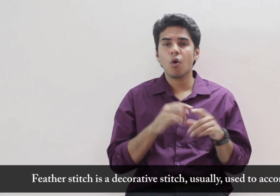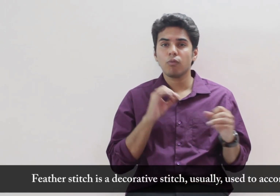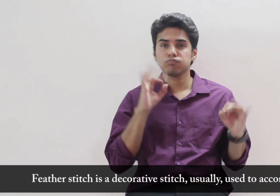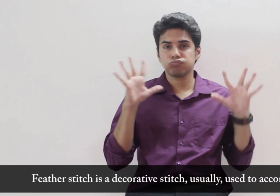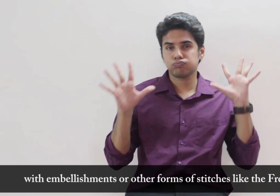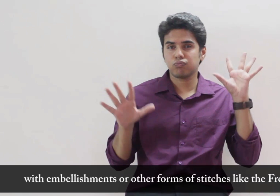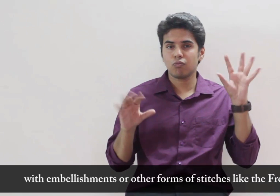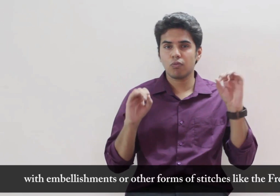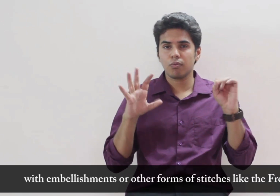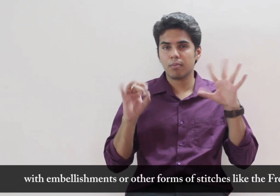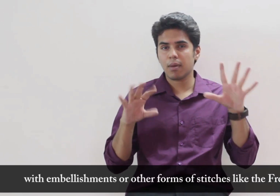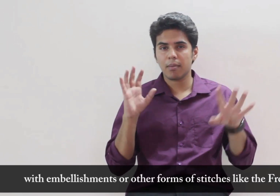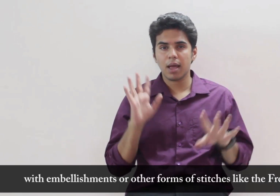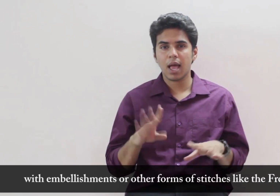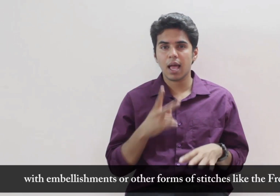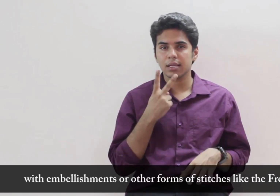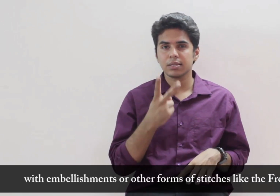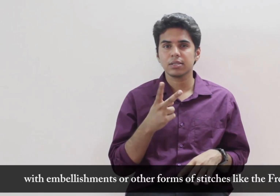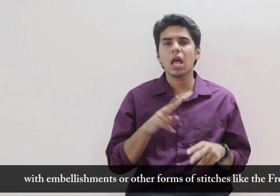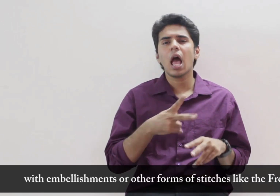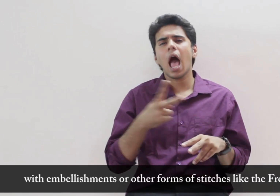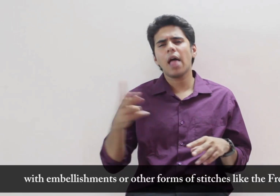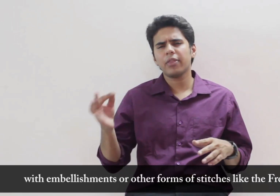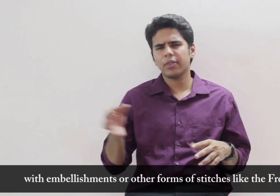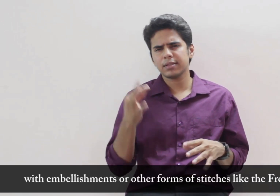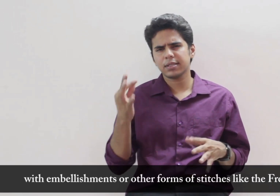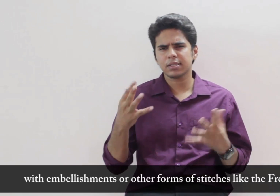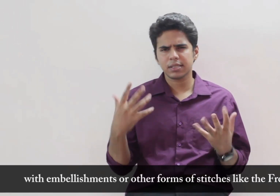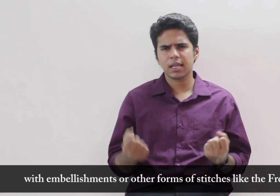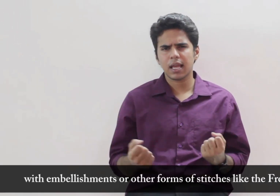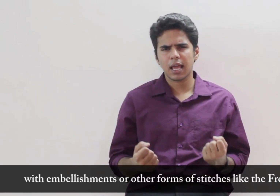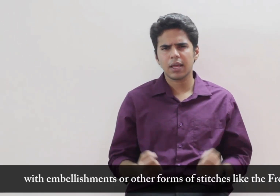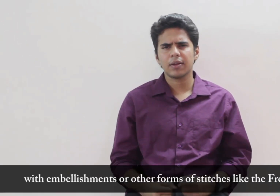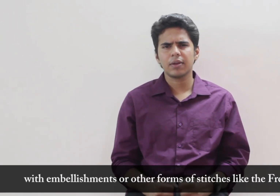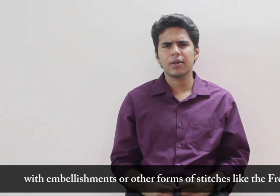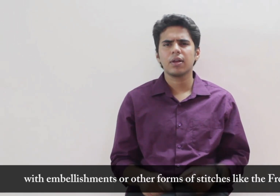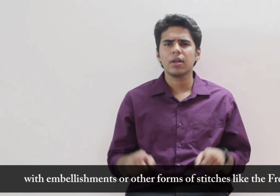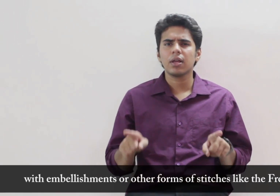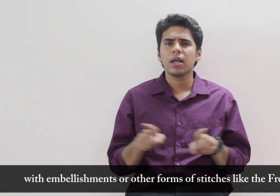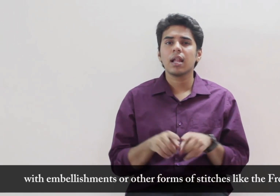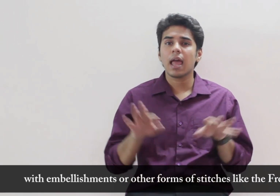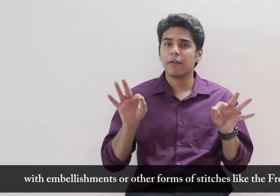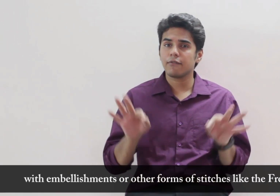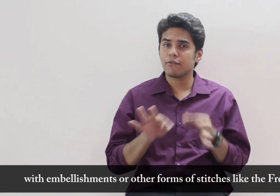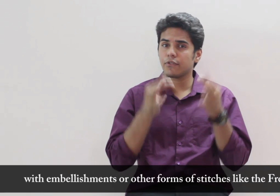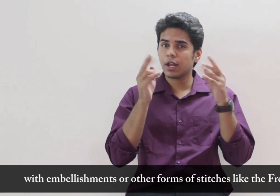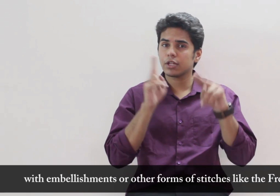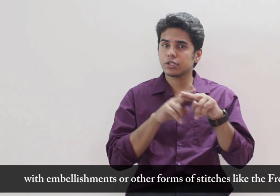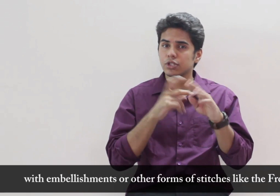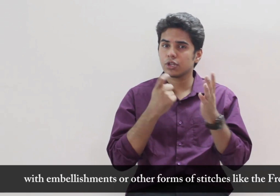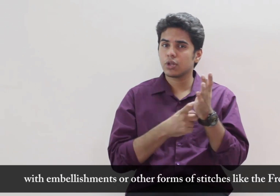it with embellishments or other forms of stitches like the French knot.